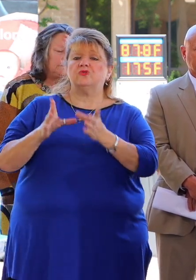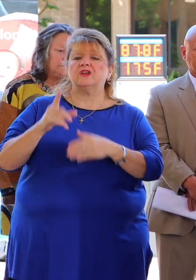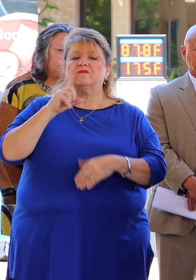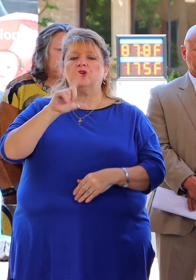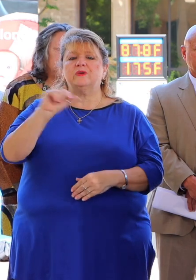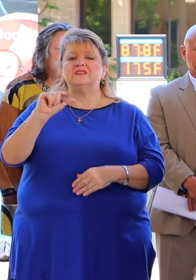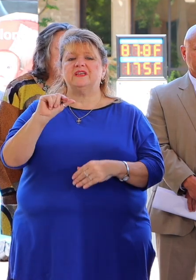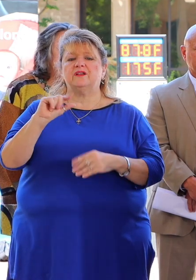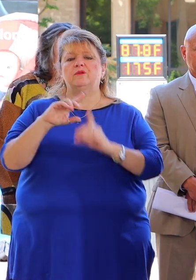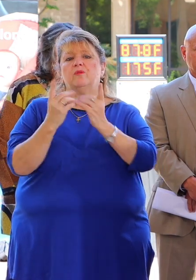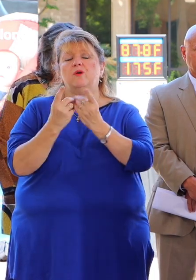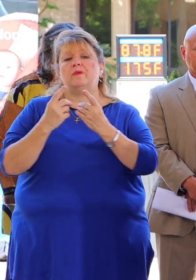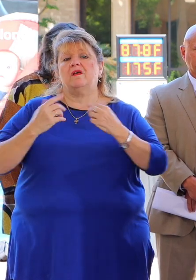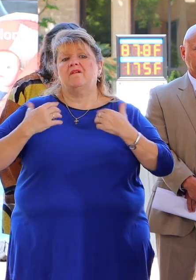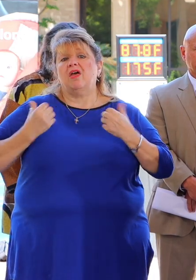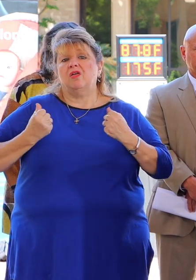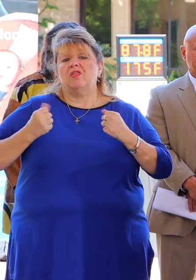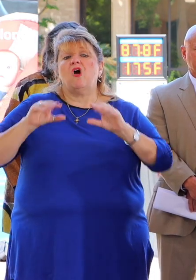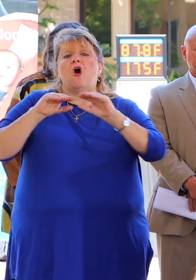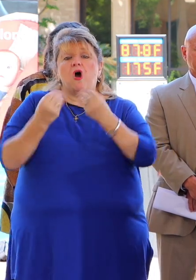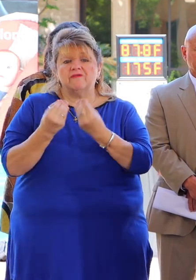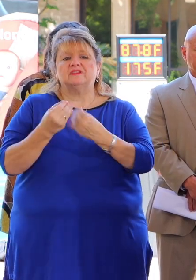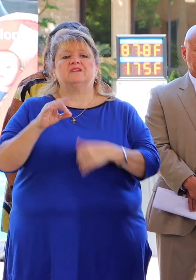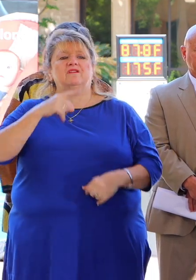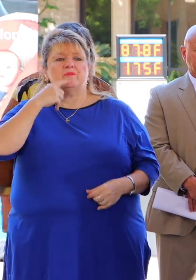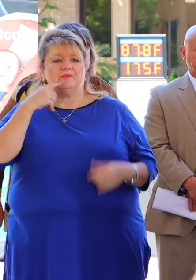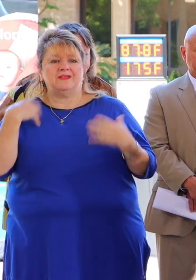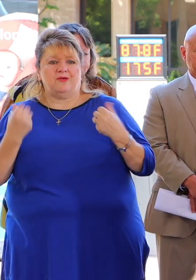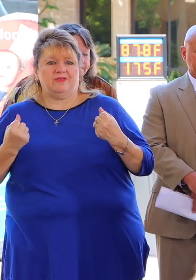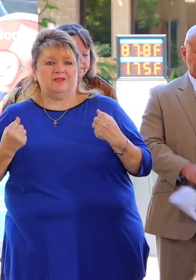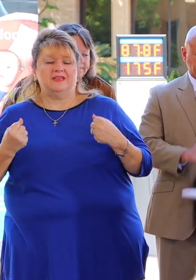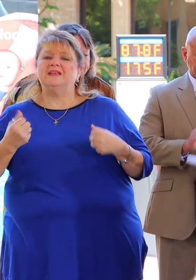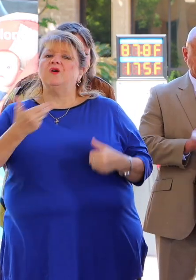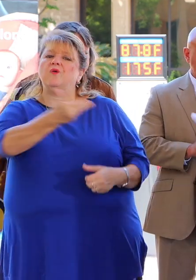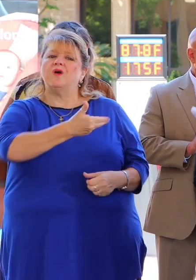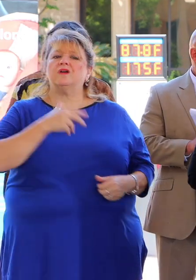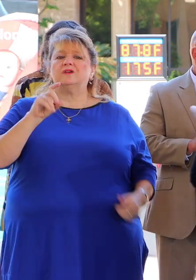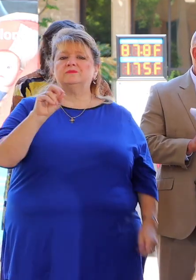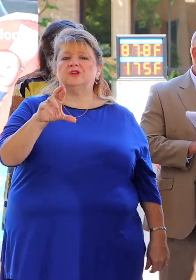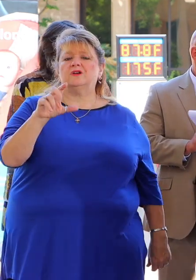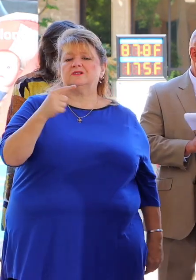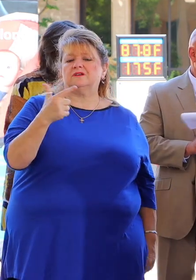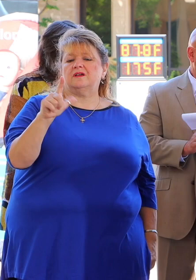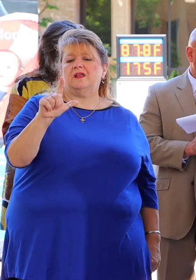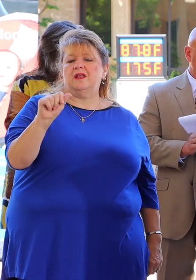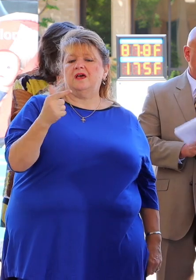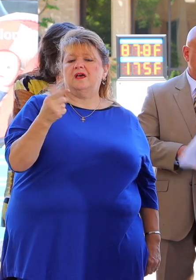of Health's Office of Public Health. Please welcome Dr. Lagarde.